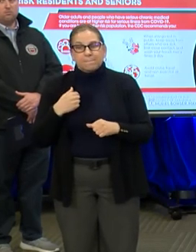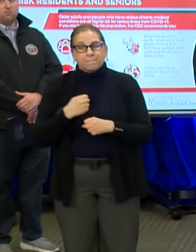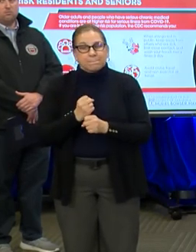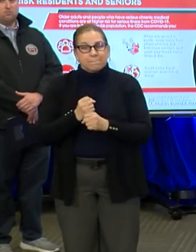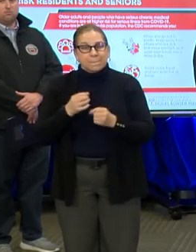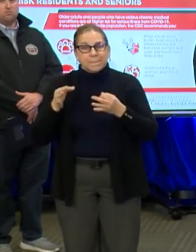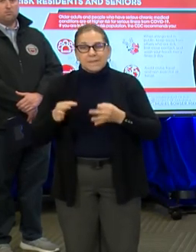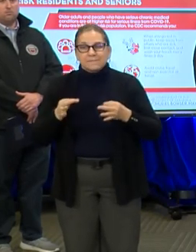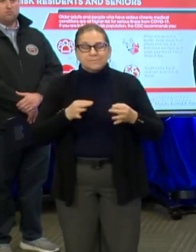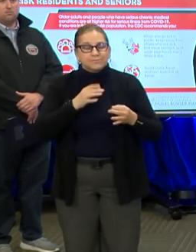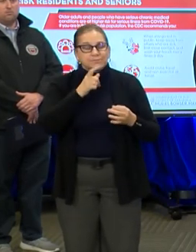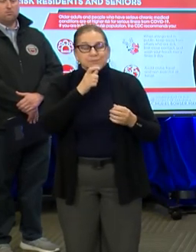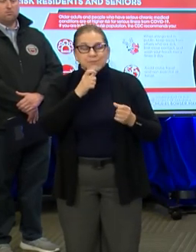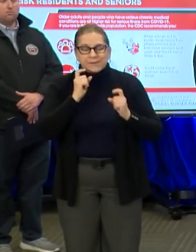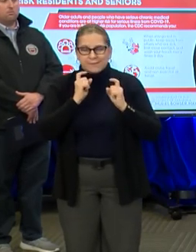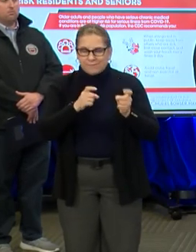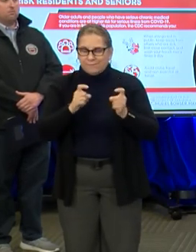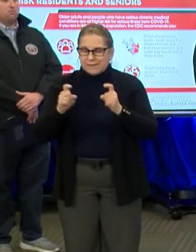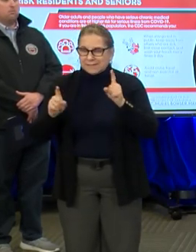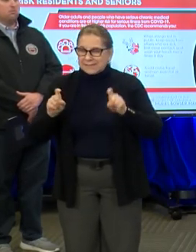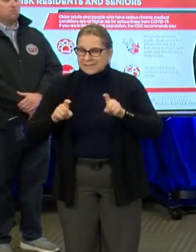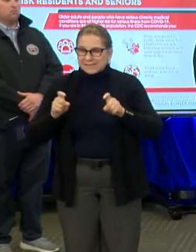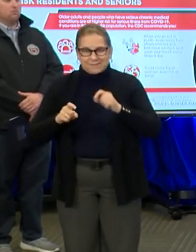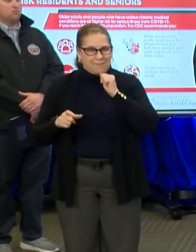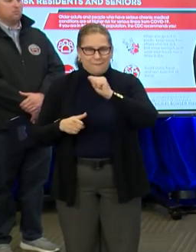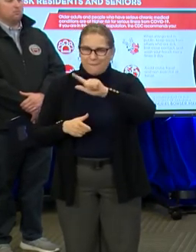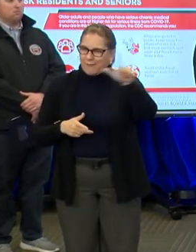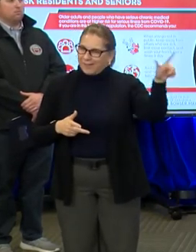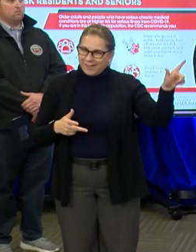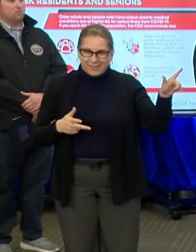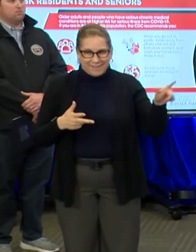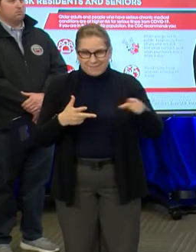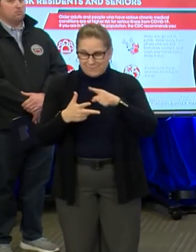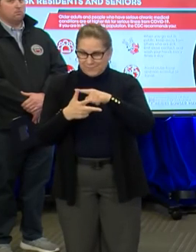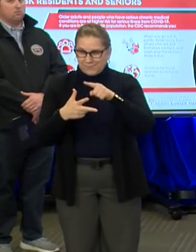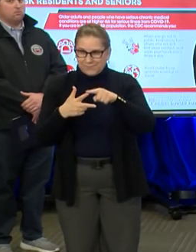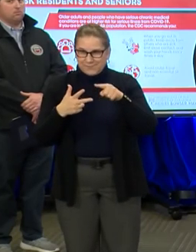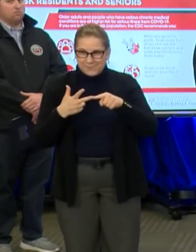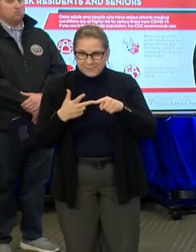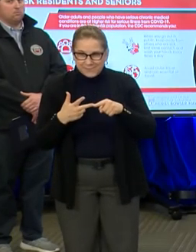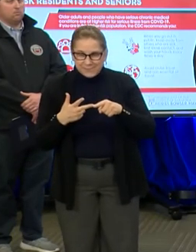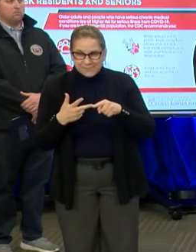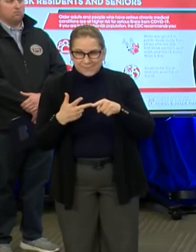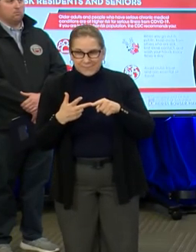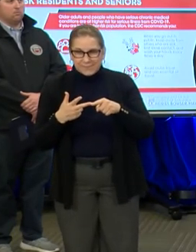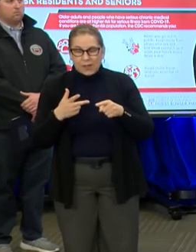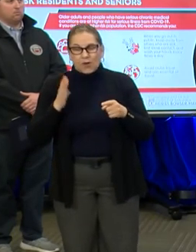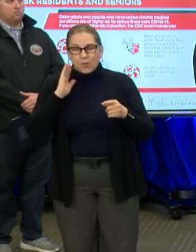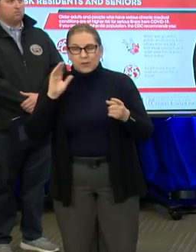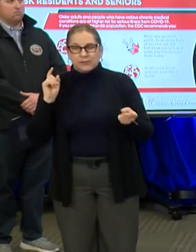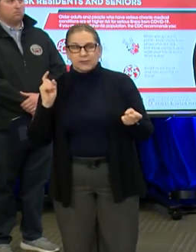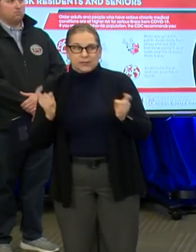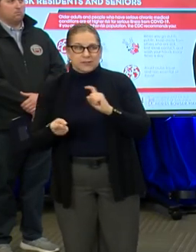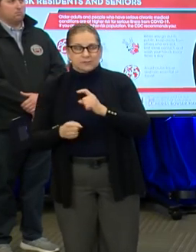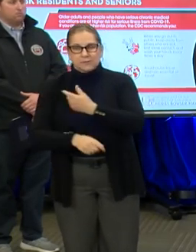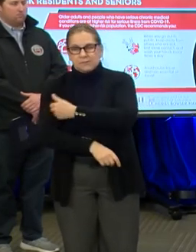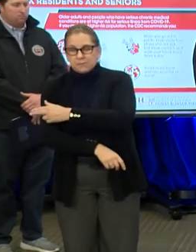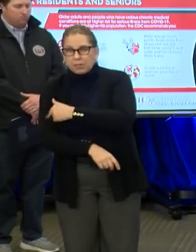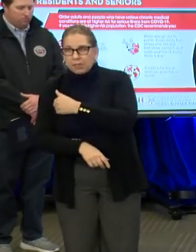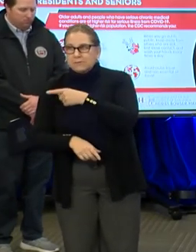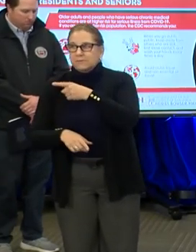the clinical management or the public health management of that individual. Okay? So if you're going to